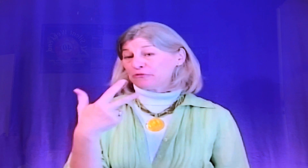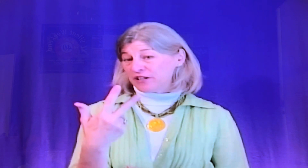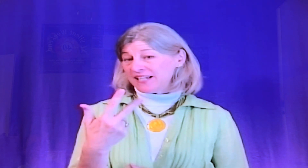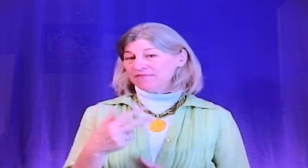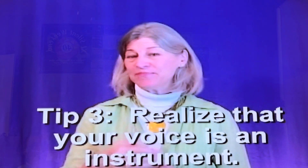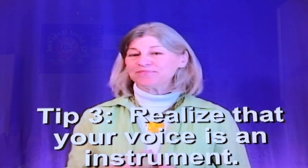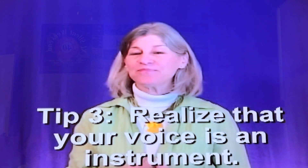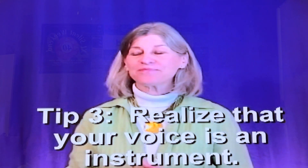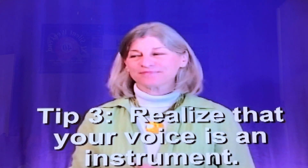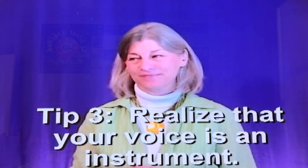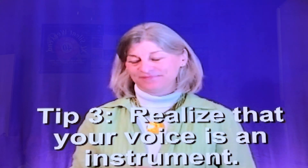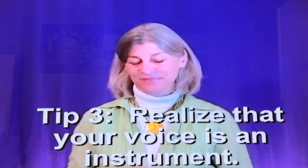3,